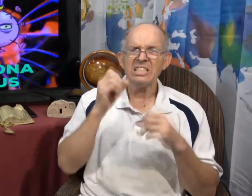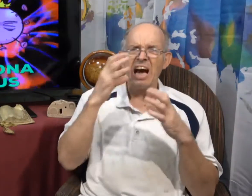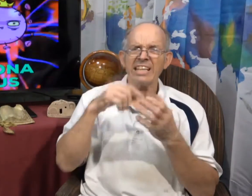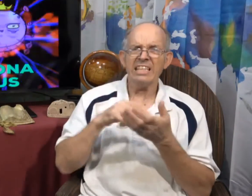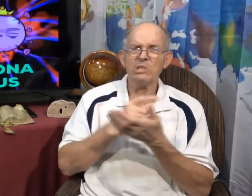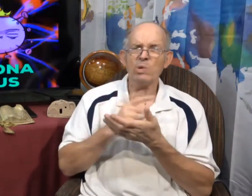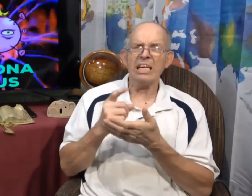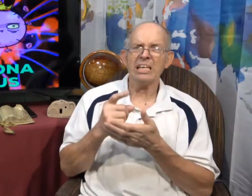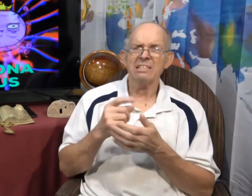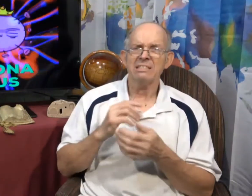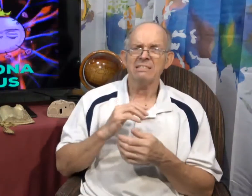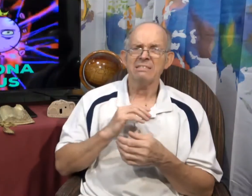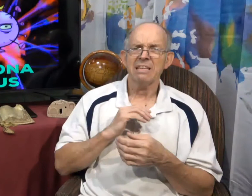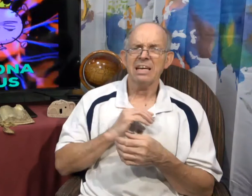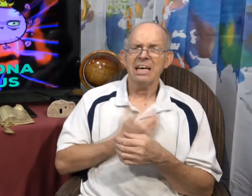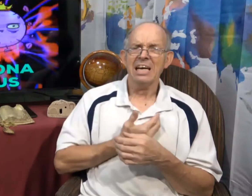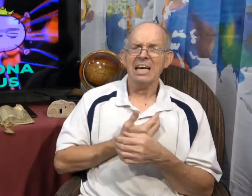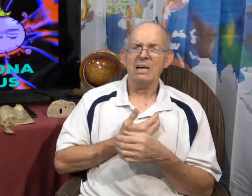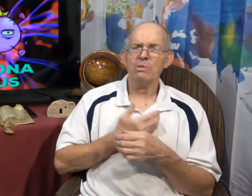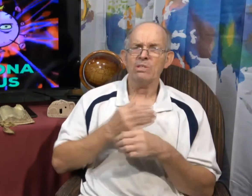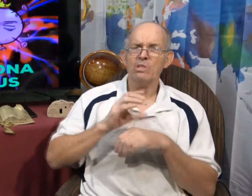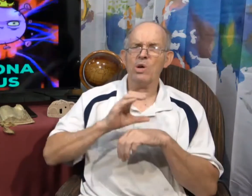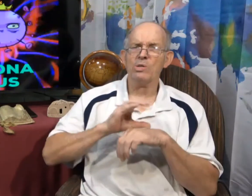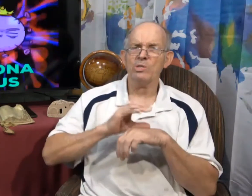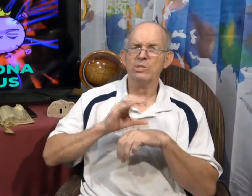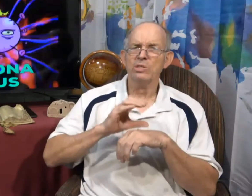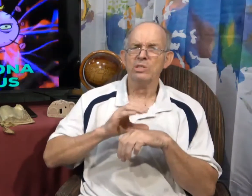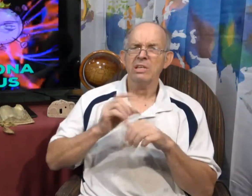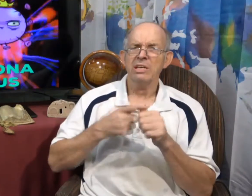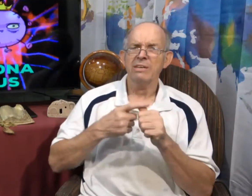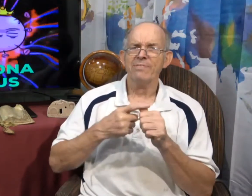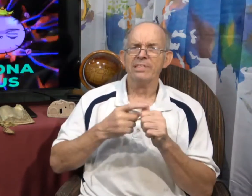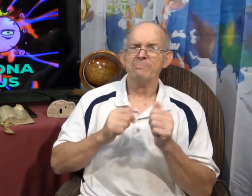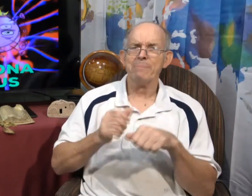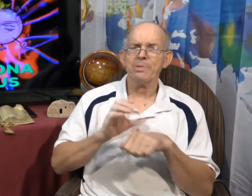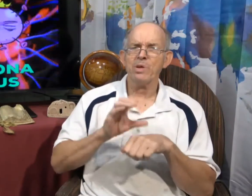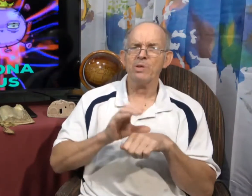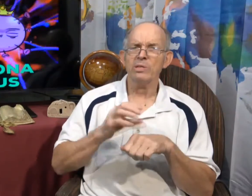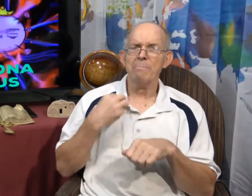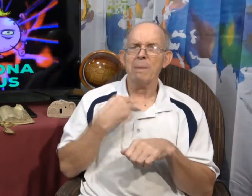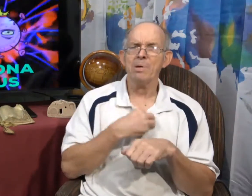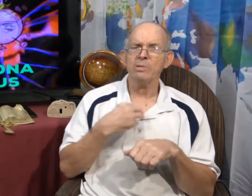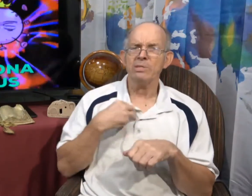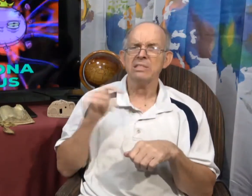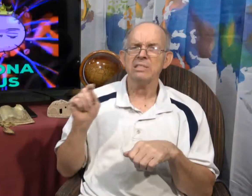Shut this tree. Our church, which perpetrates members.